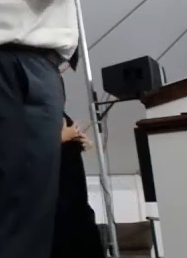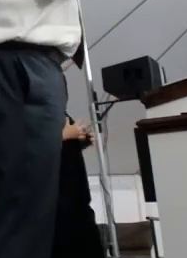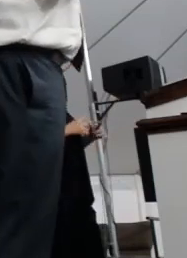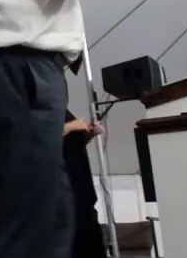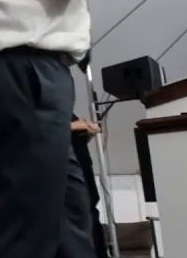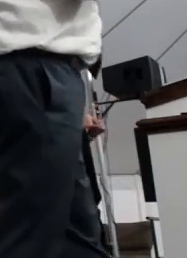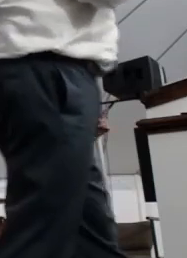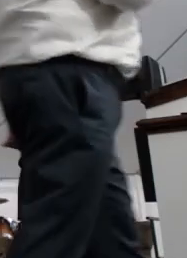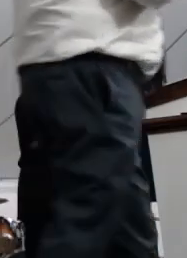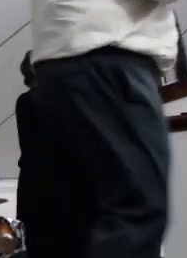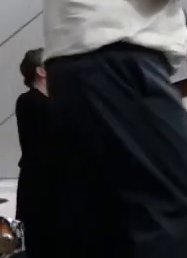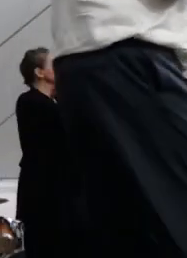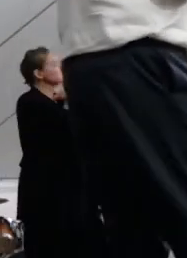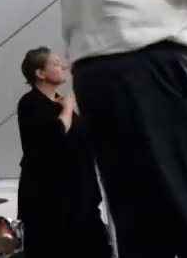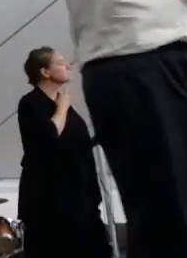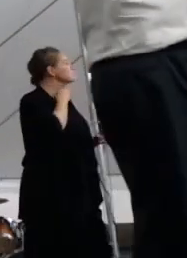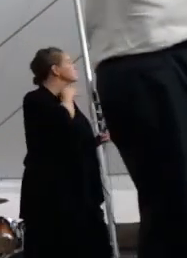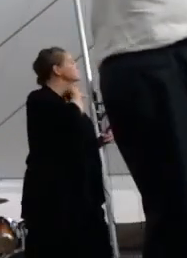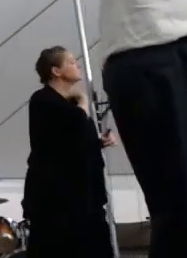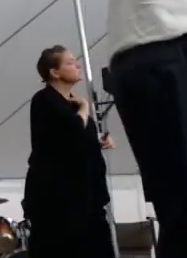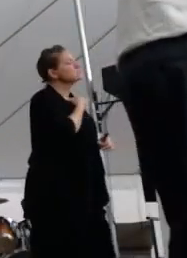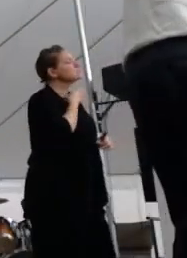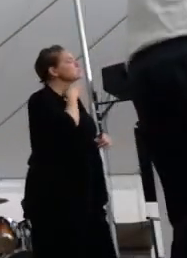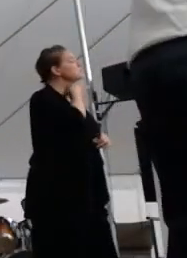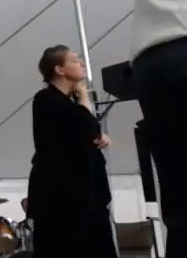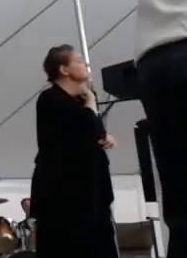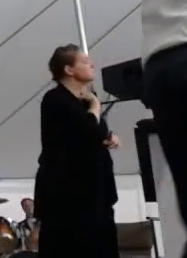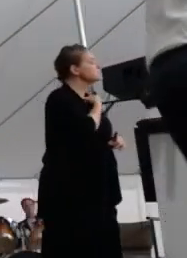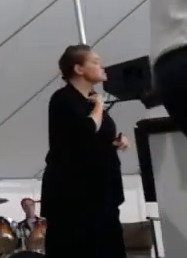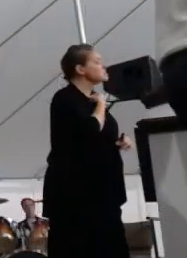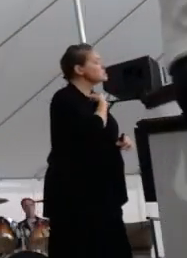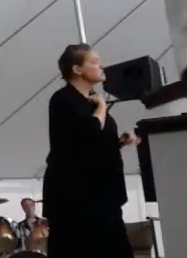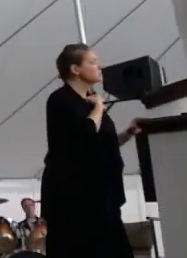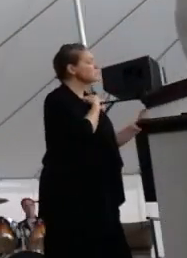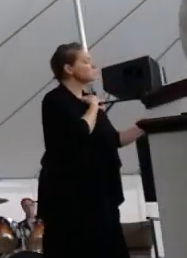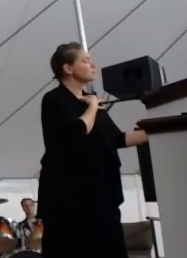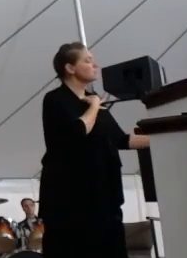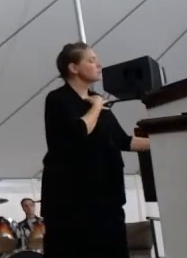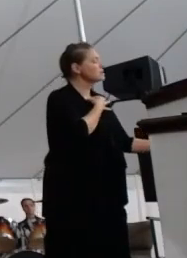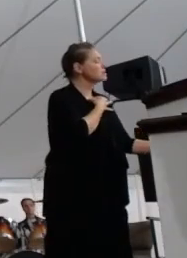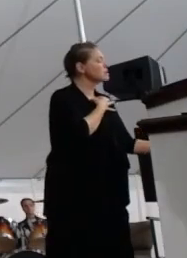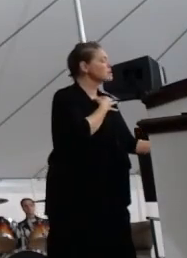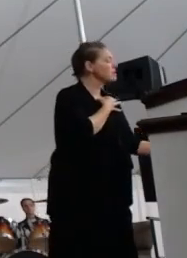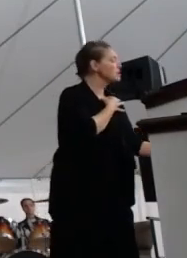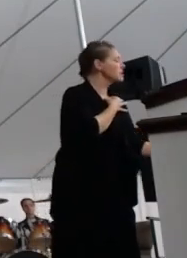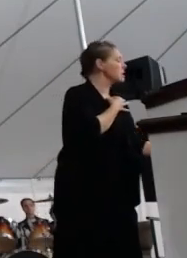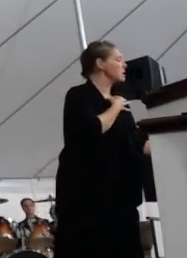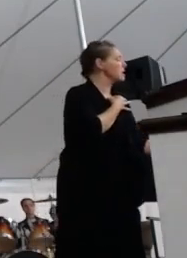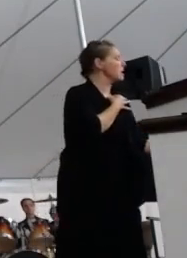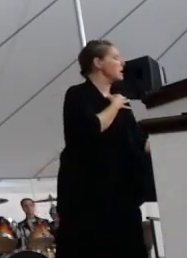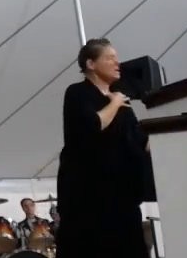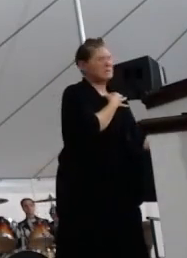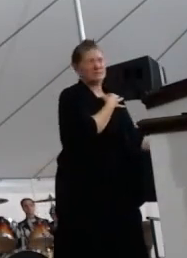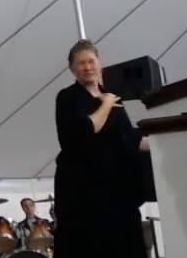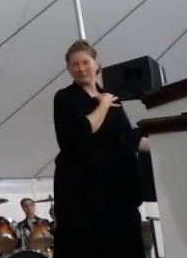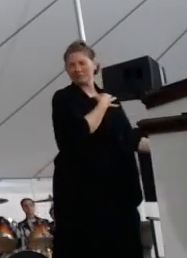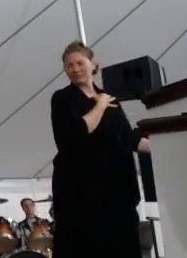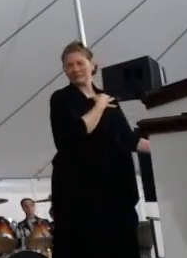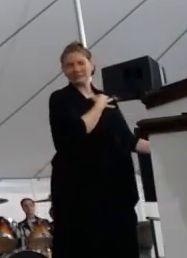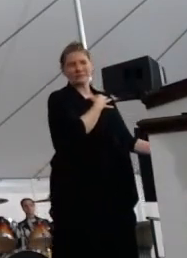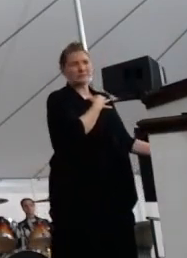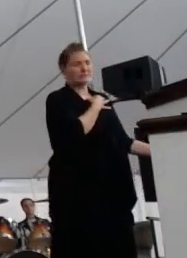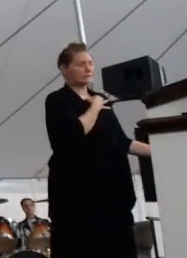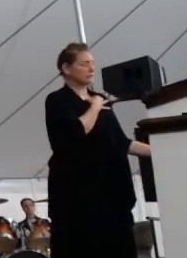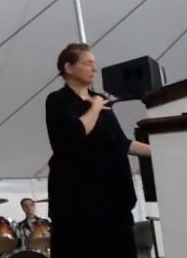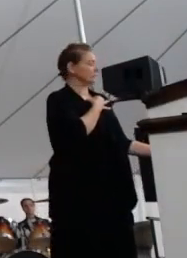But her curiosity got the best of her. So she began to go back, and she'd pick it up, and she would gasp and look away. And